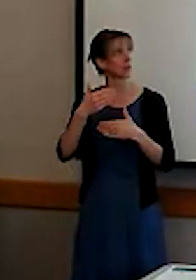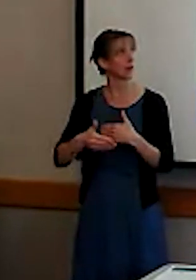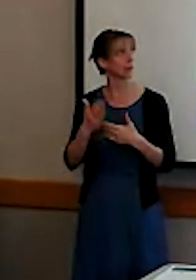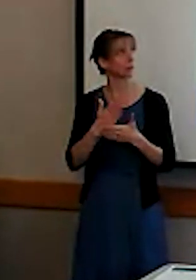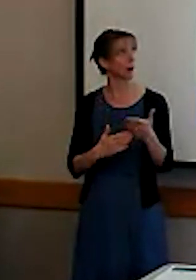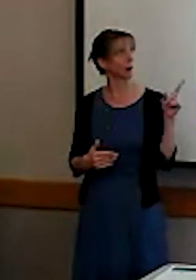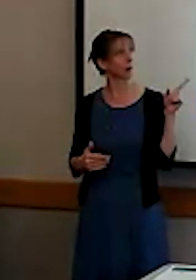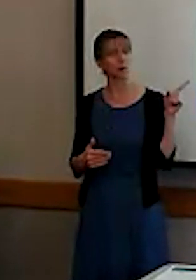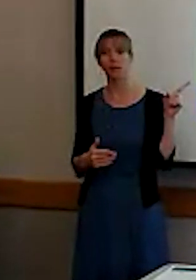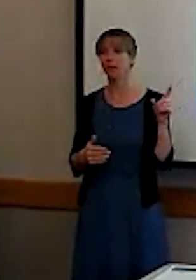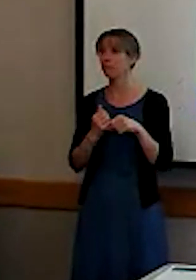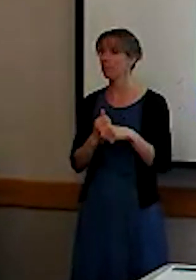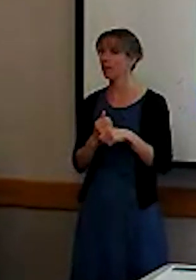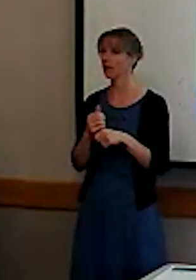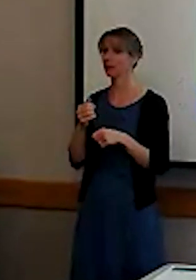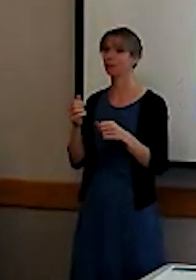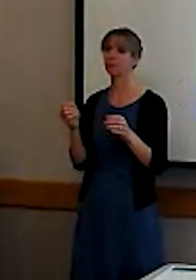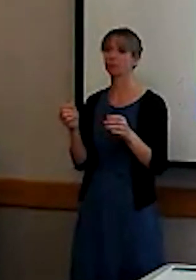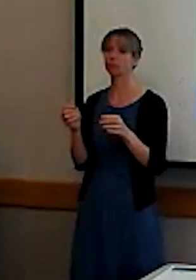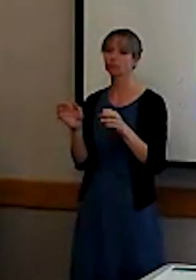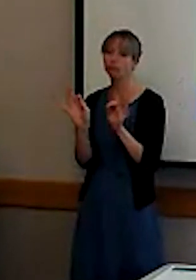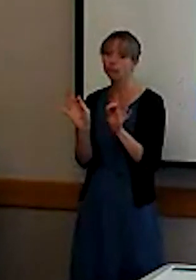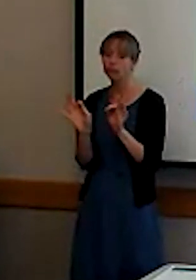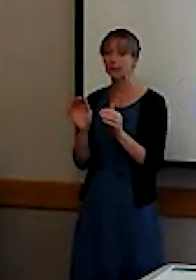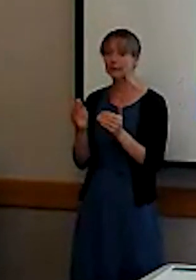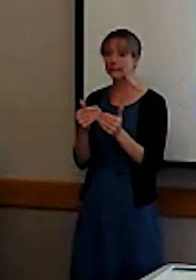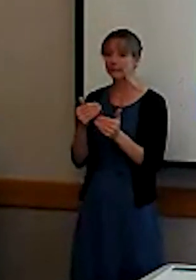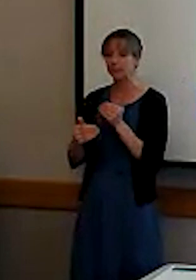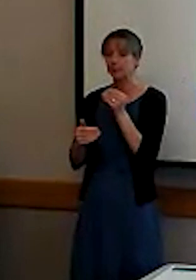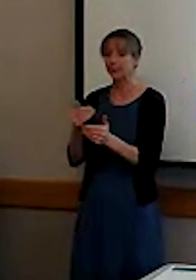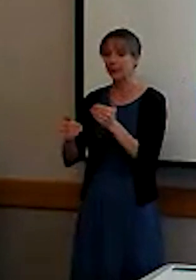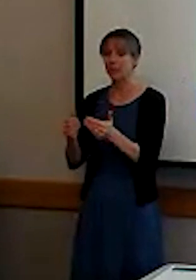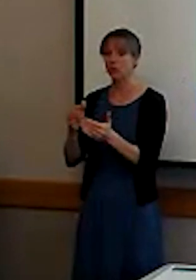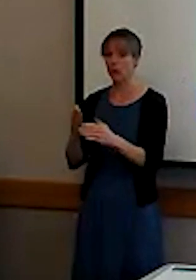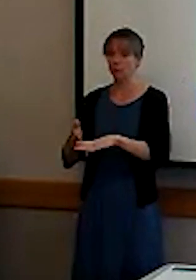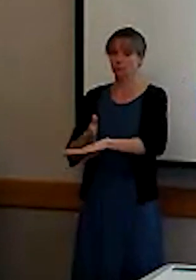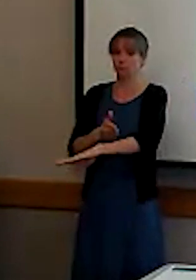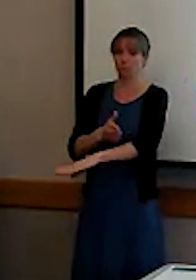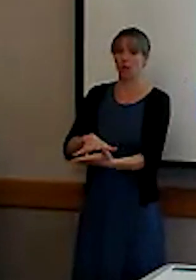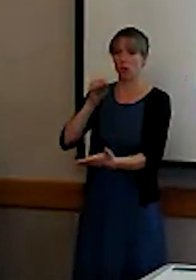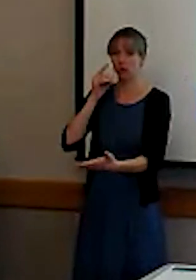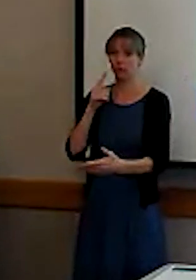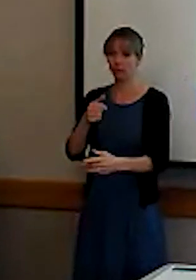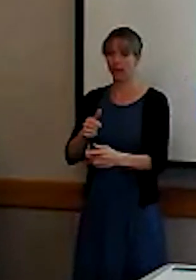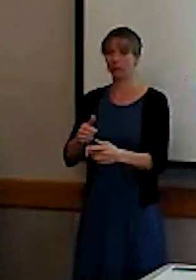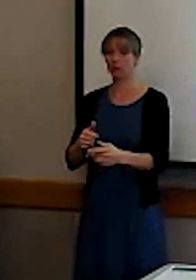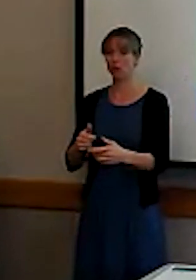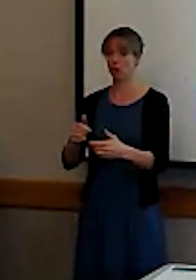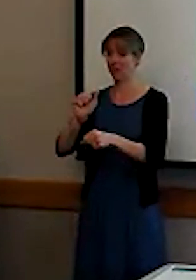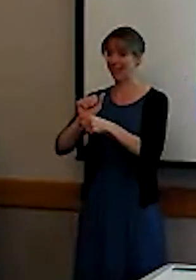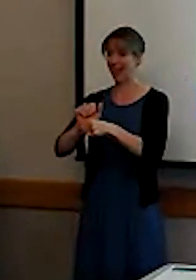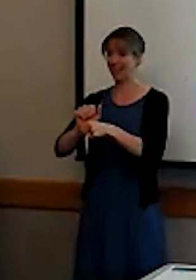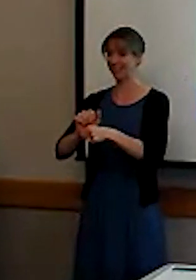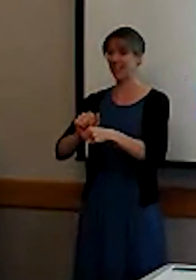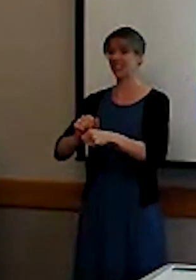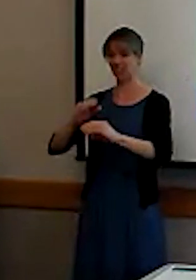is like creating small steps. So making learning better for them by breaking down the task